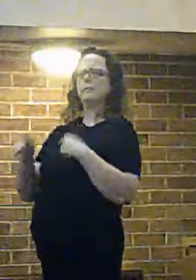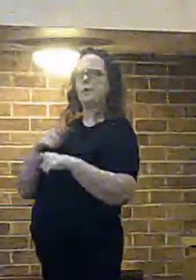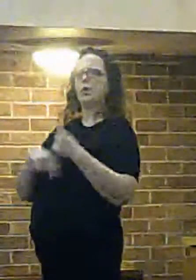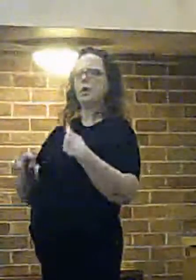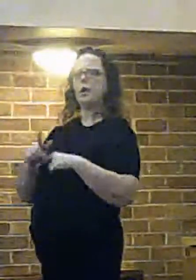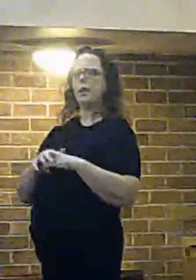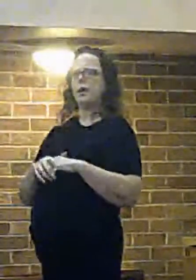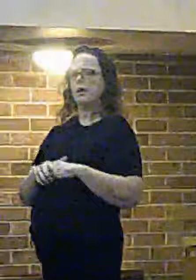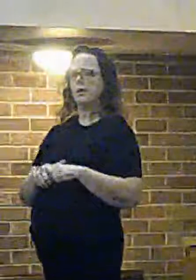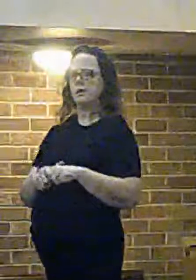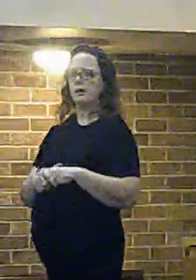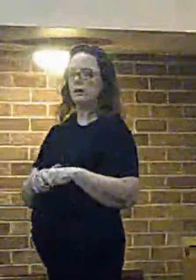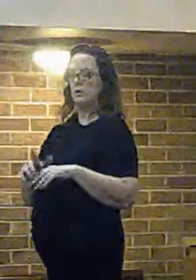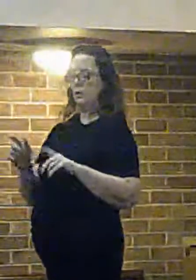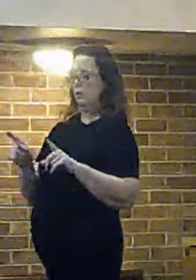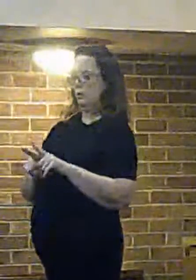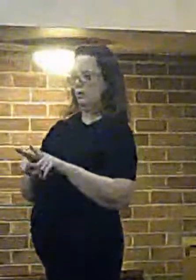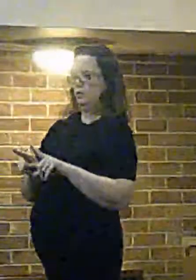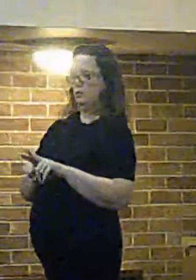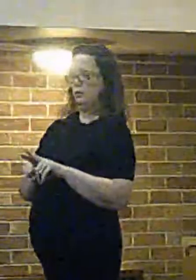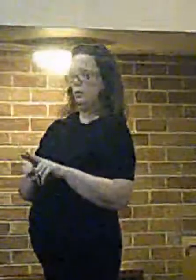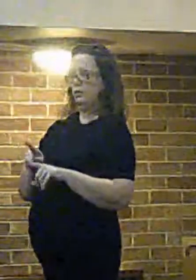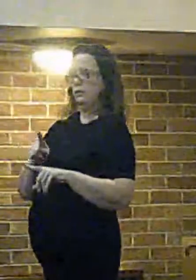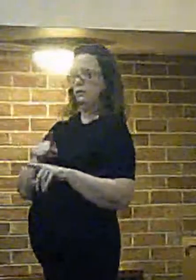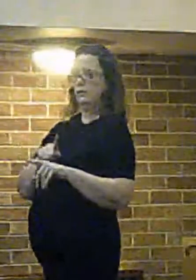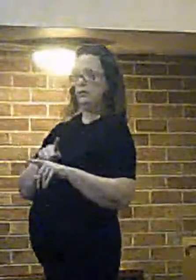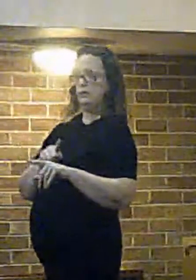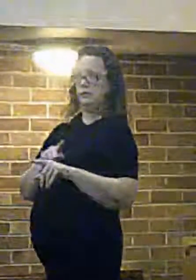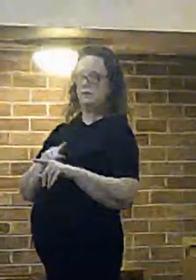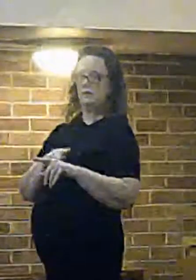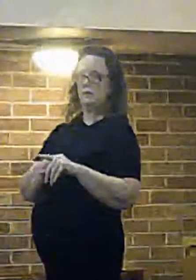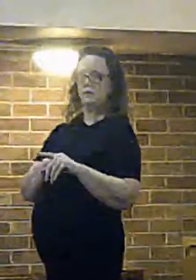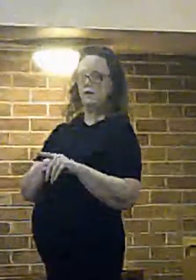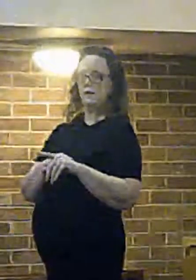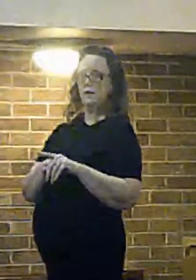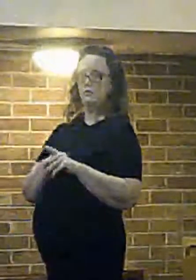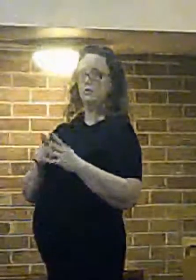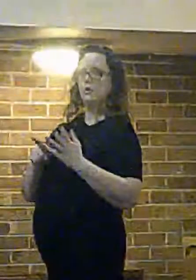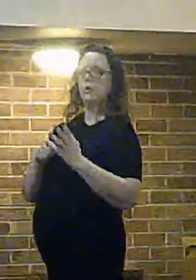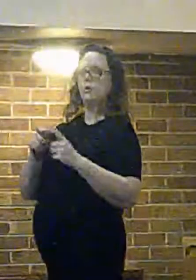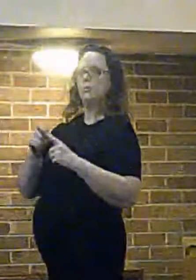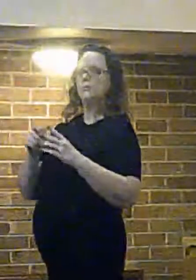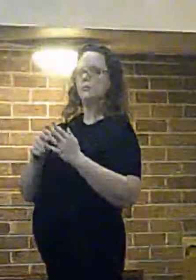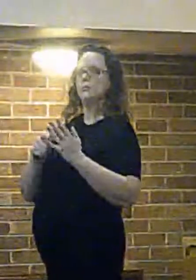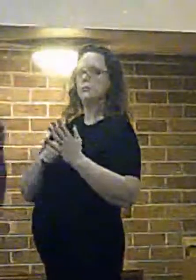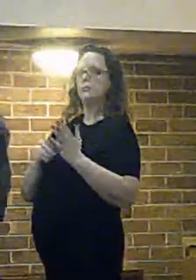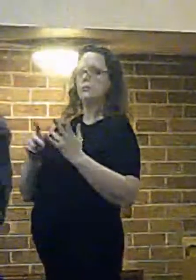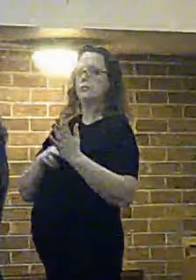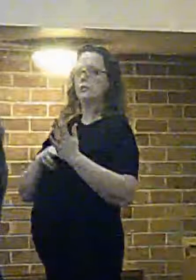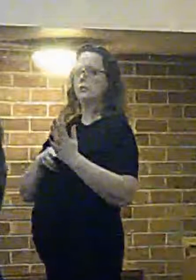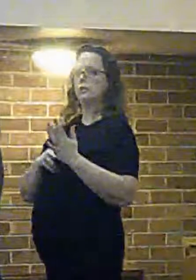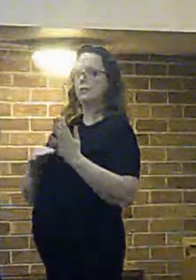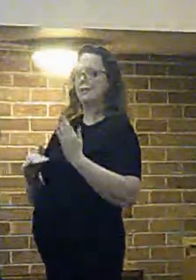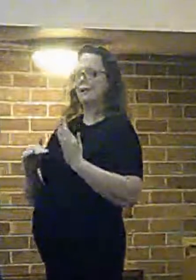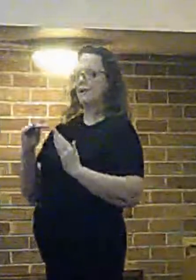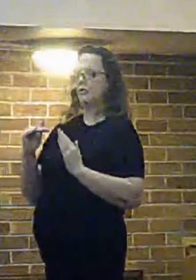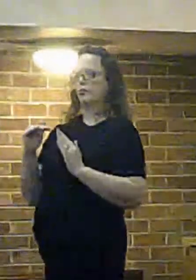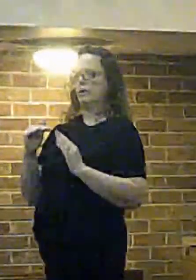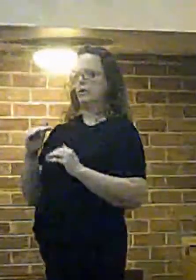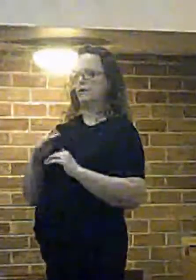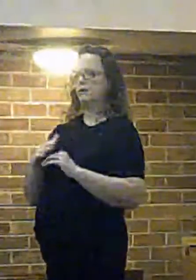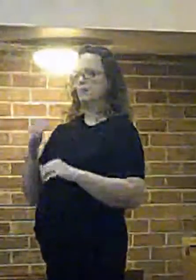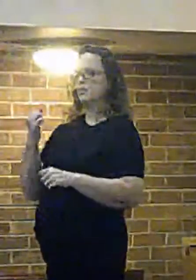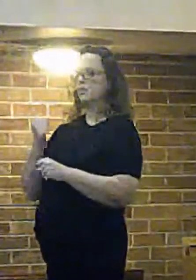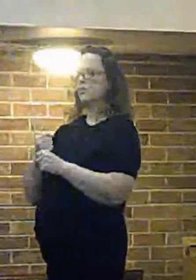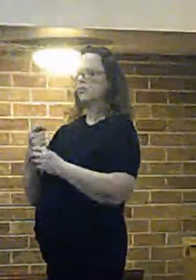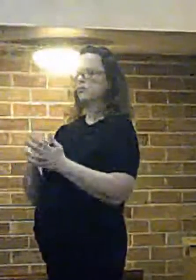I also made the point that the time, whatever happens, the times on Upton's area, they're going to increase, but Greasby